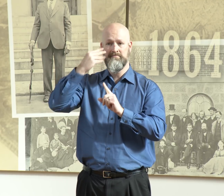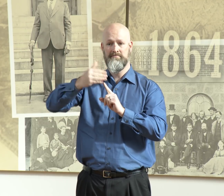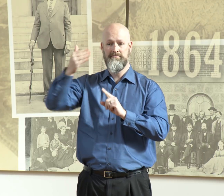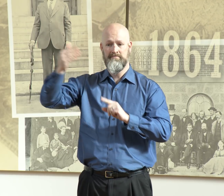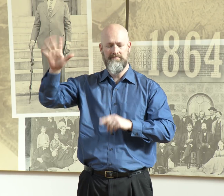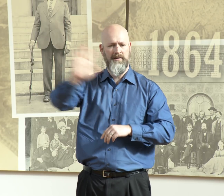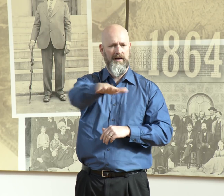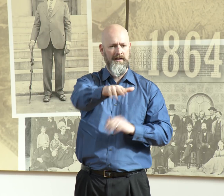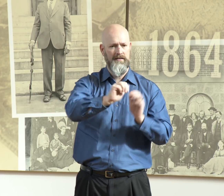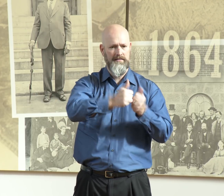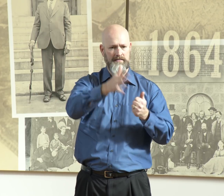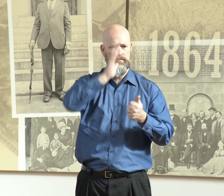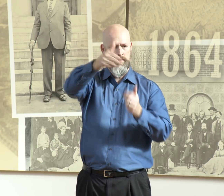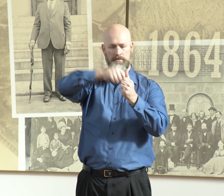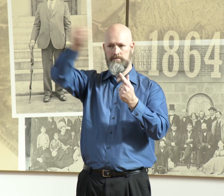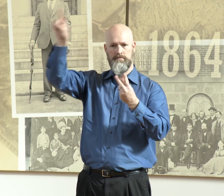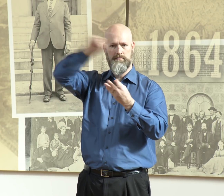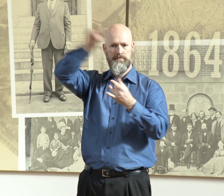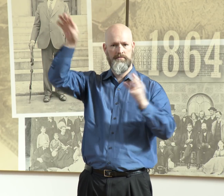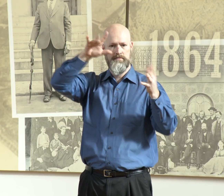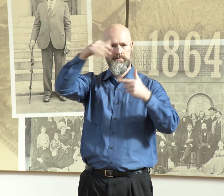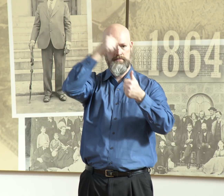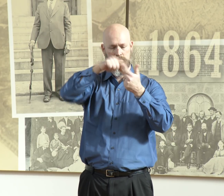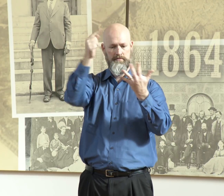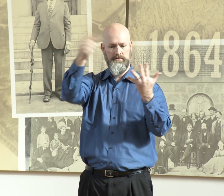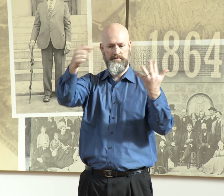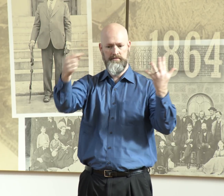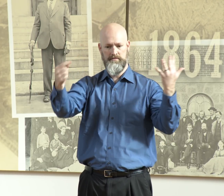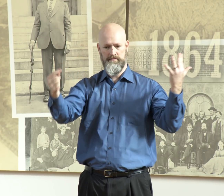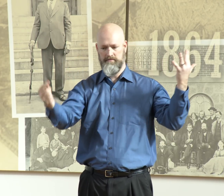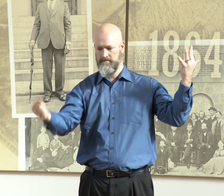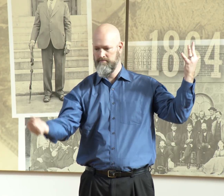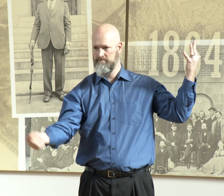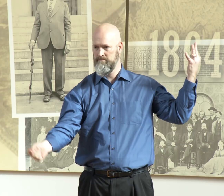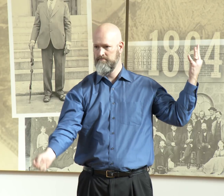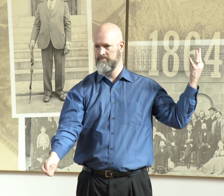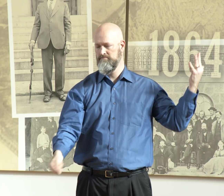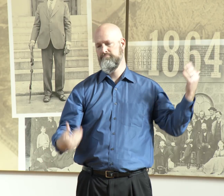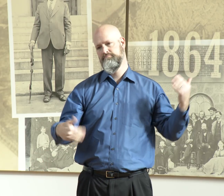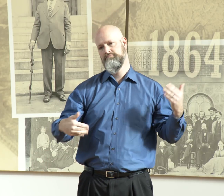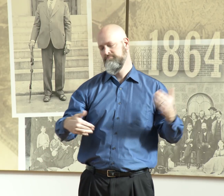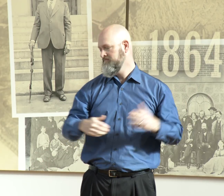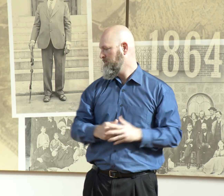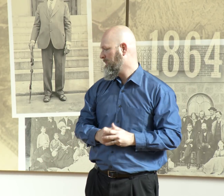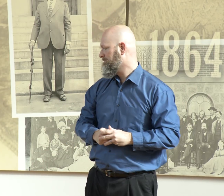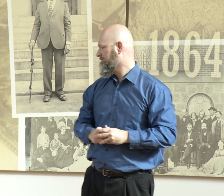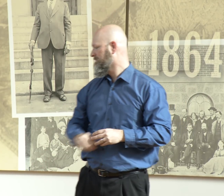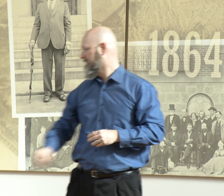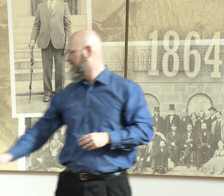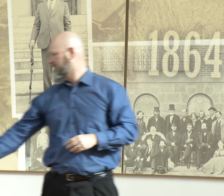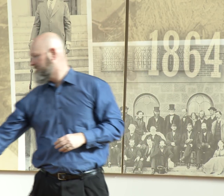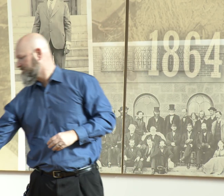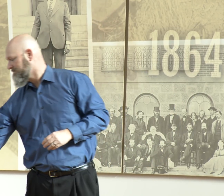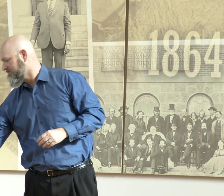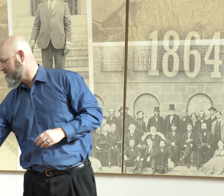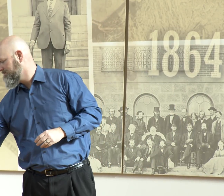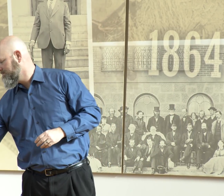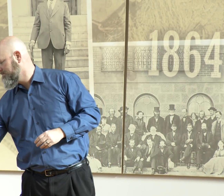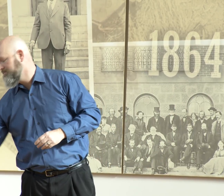his memory was as sharp as a tack, and he would remember every detail of every story of everything my mother had ever told him and asked me